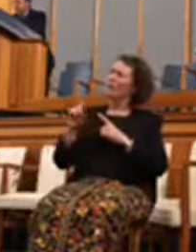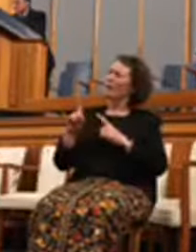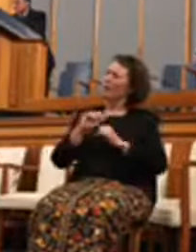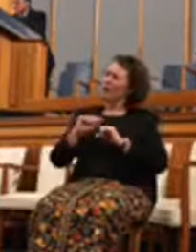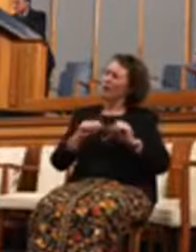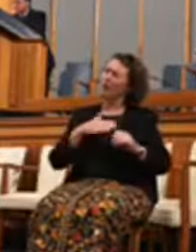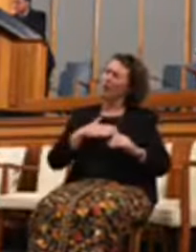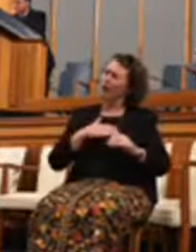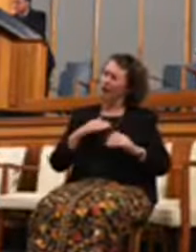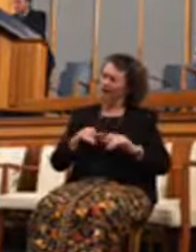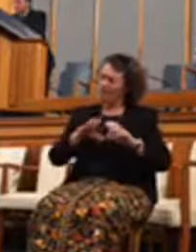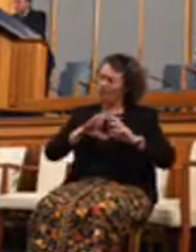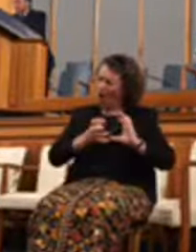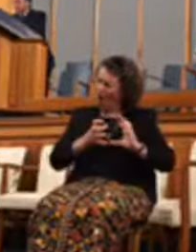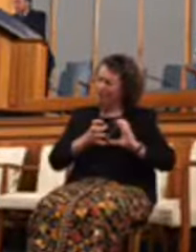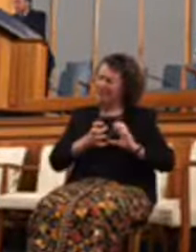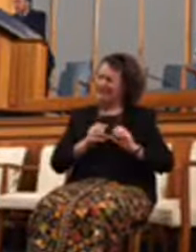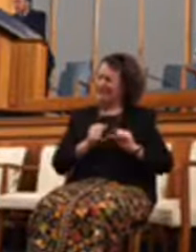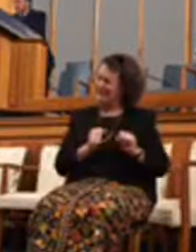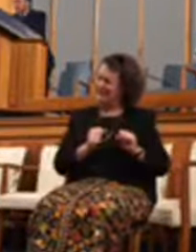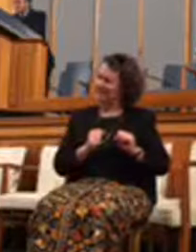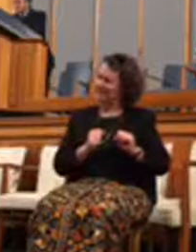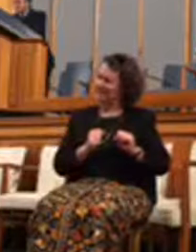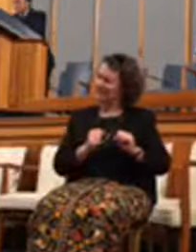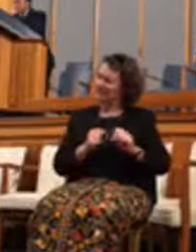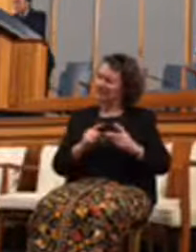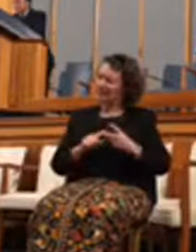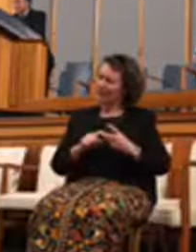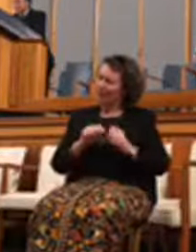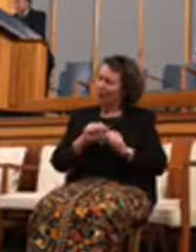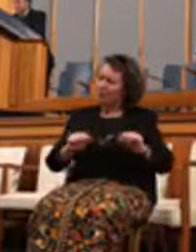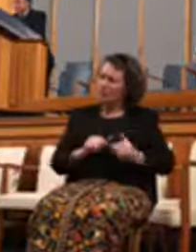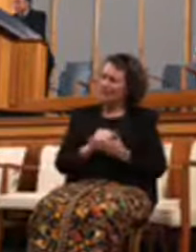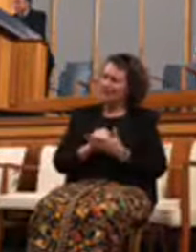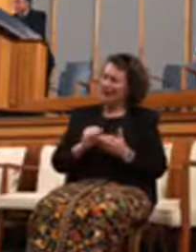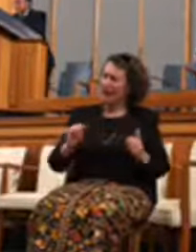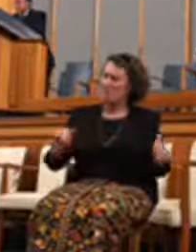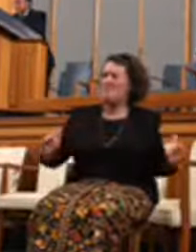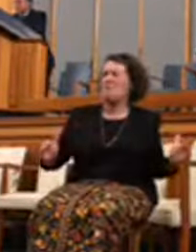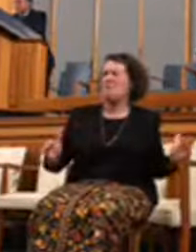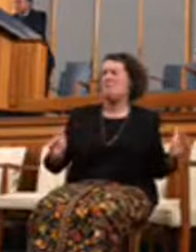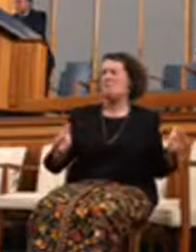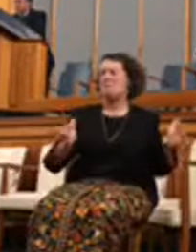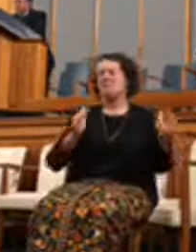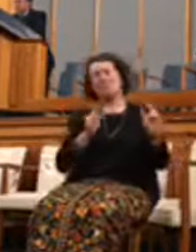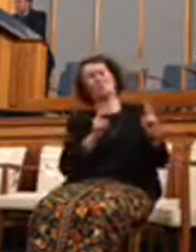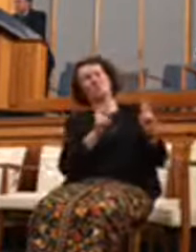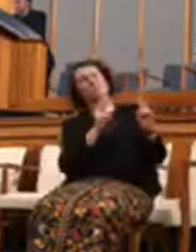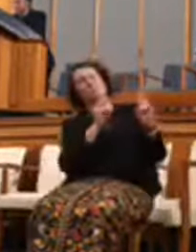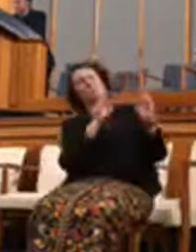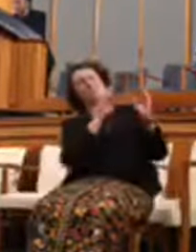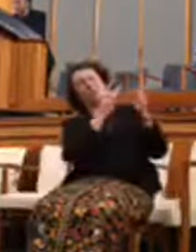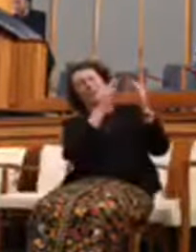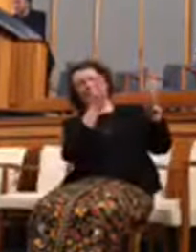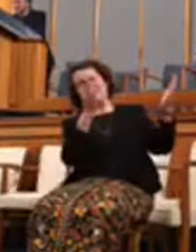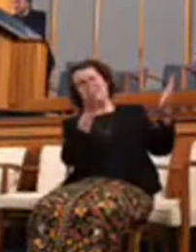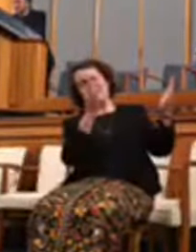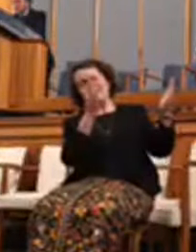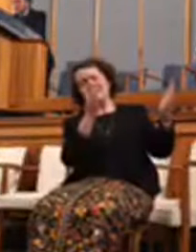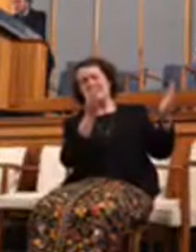hearts, the mountain of our sins will never be cast away. But Lord, we pray